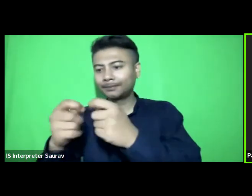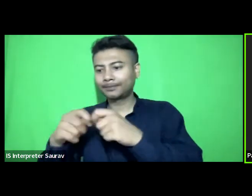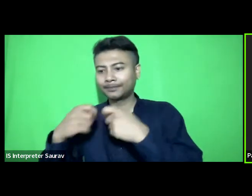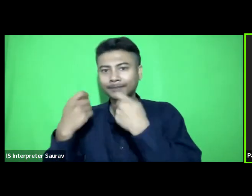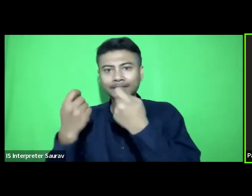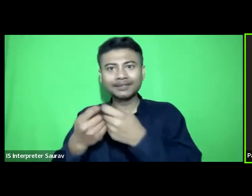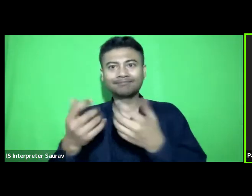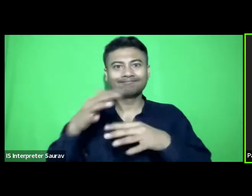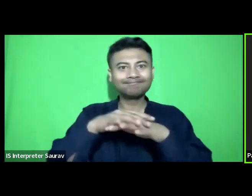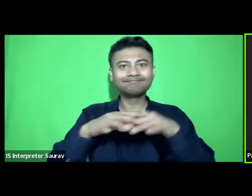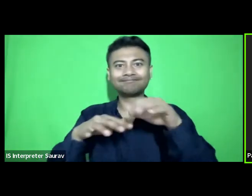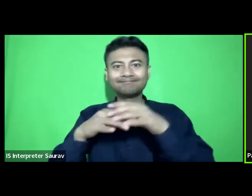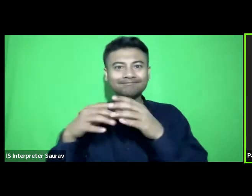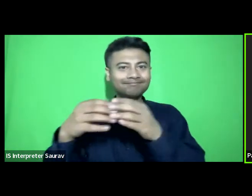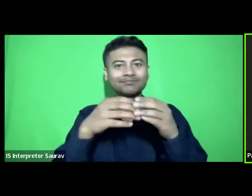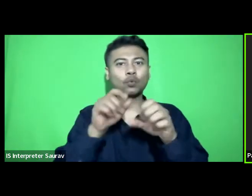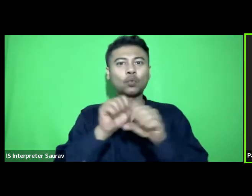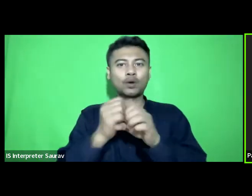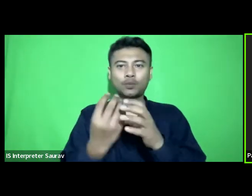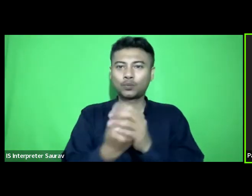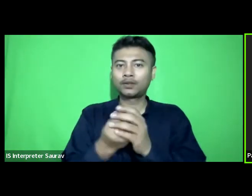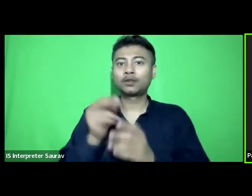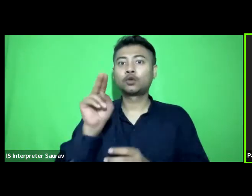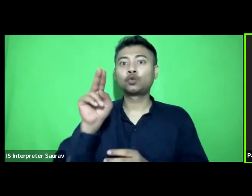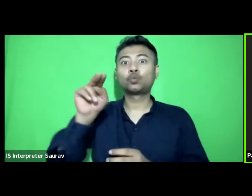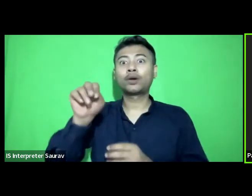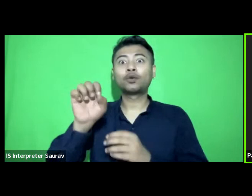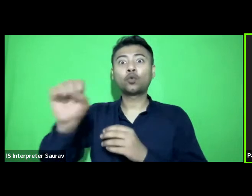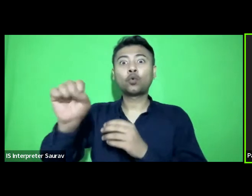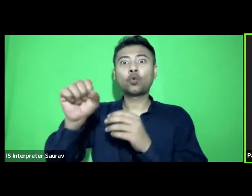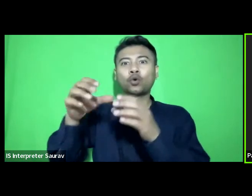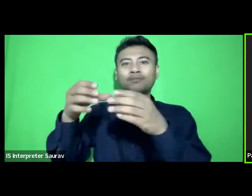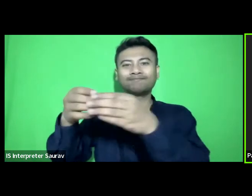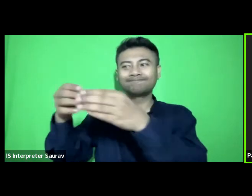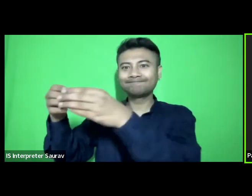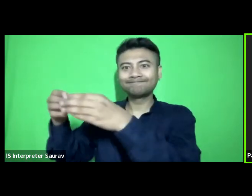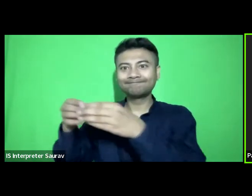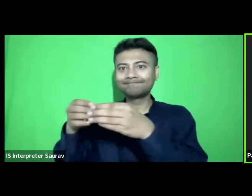in their programmatic responsibilities, and